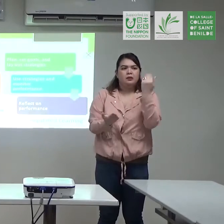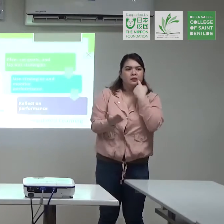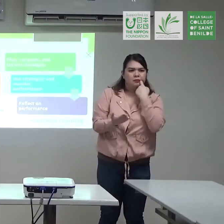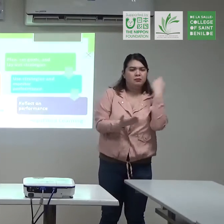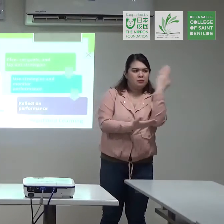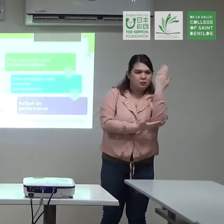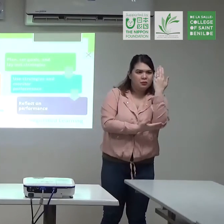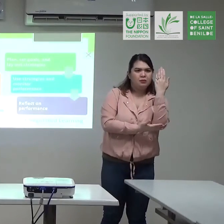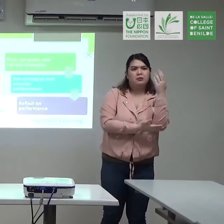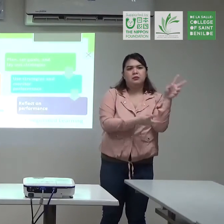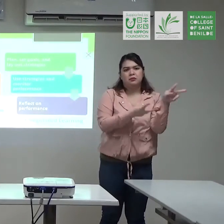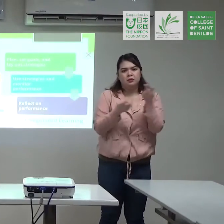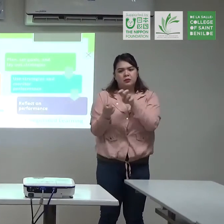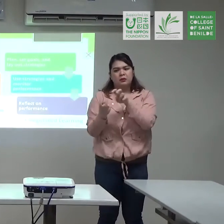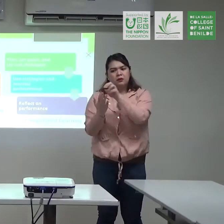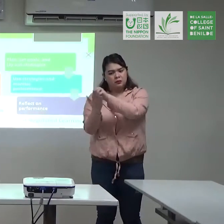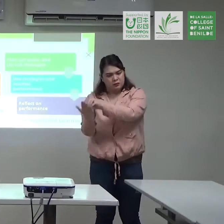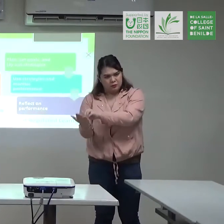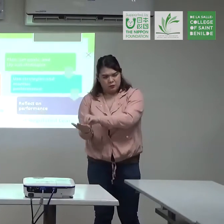scene.